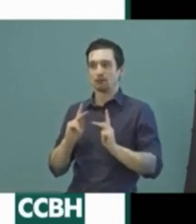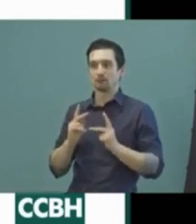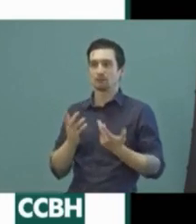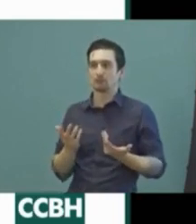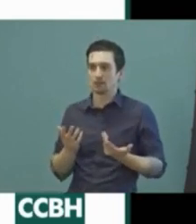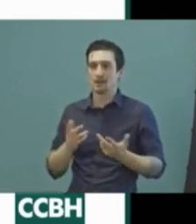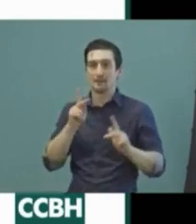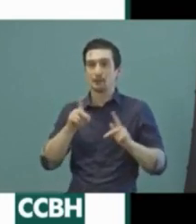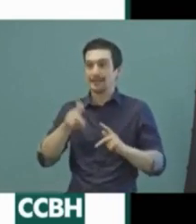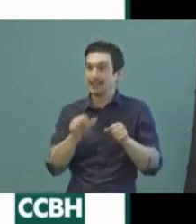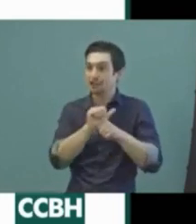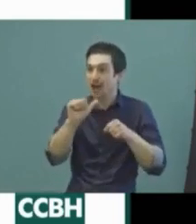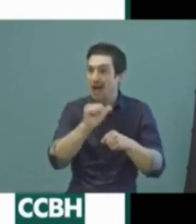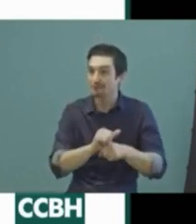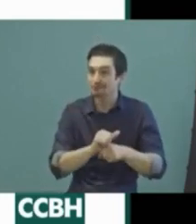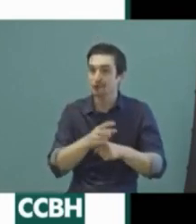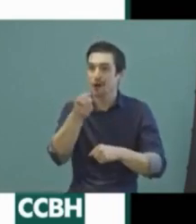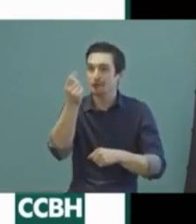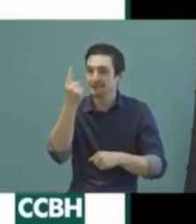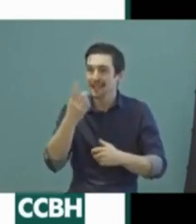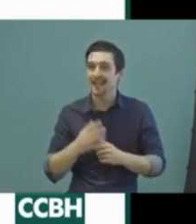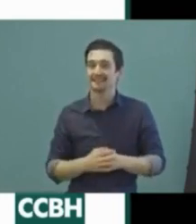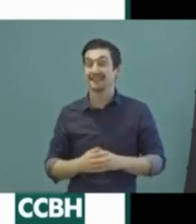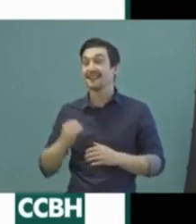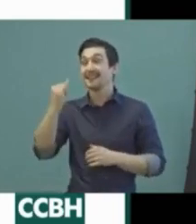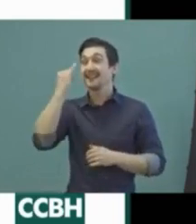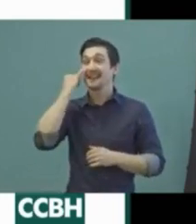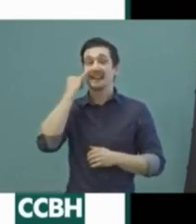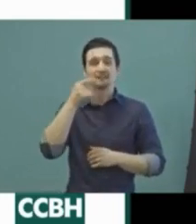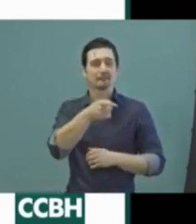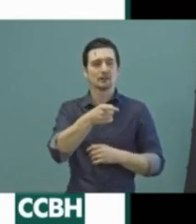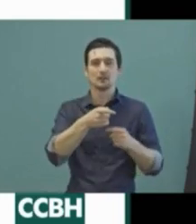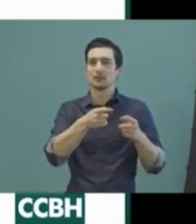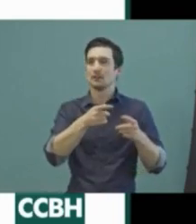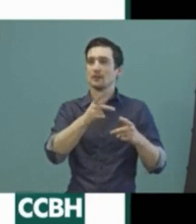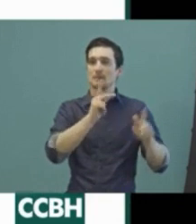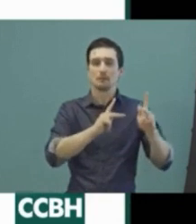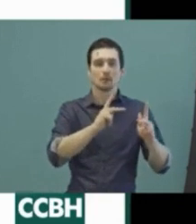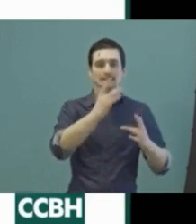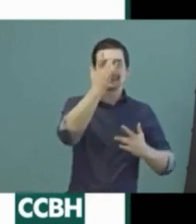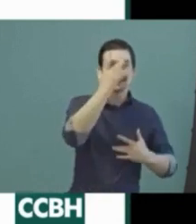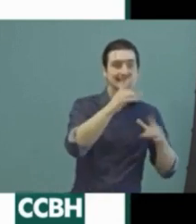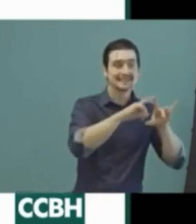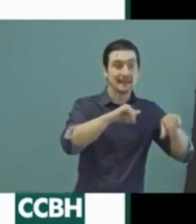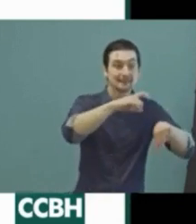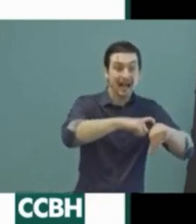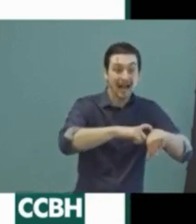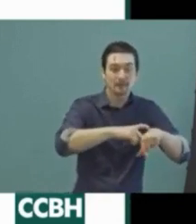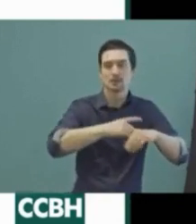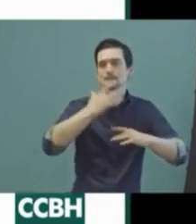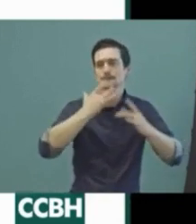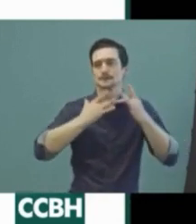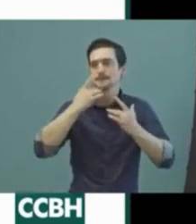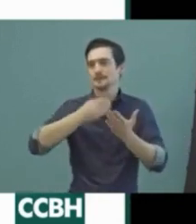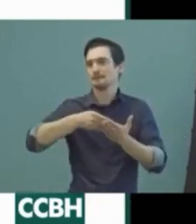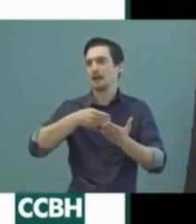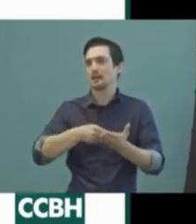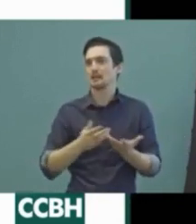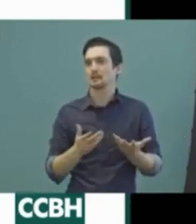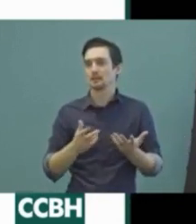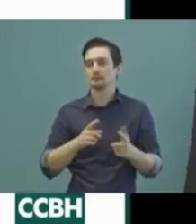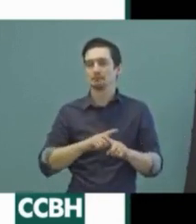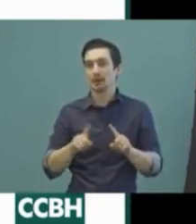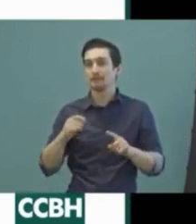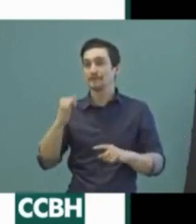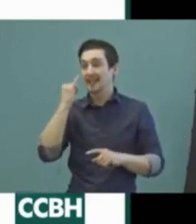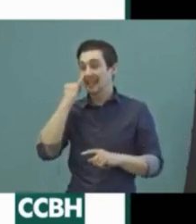we understand the link here to the intense effect this has had on our community. But I would ask that if you are